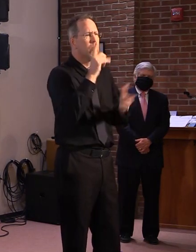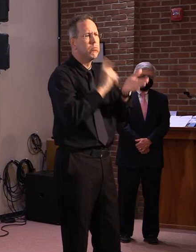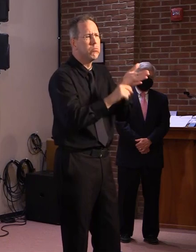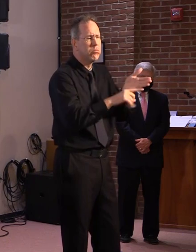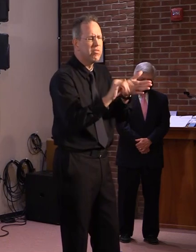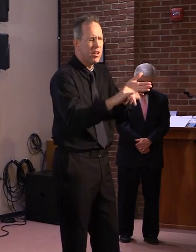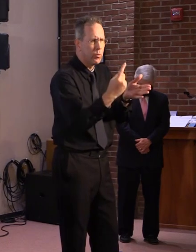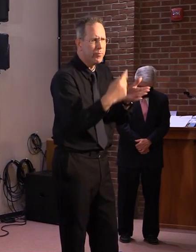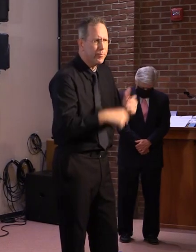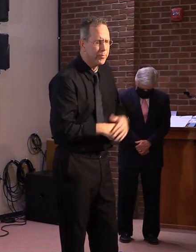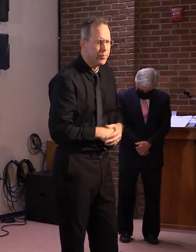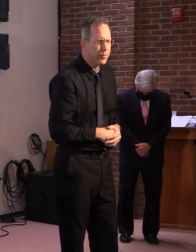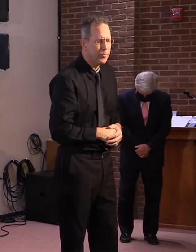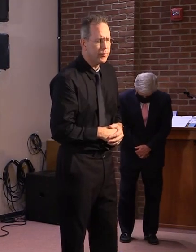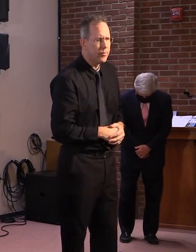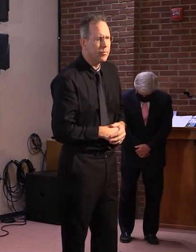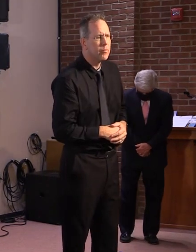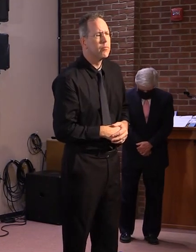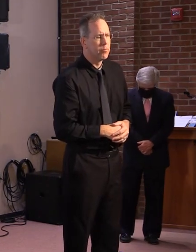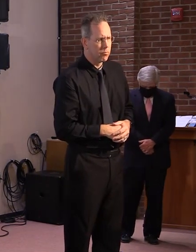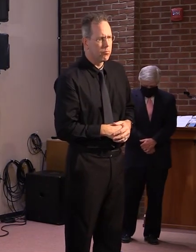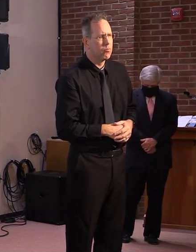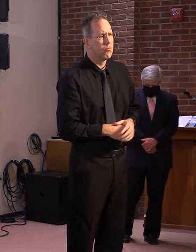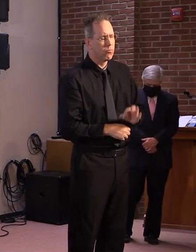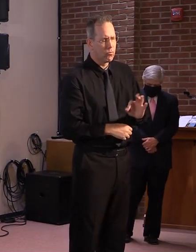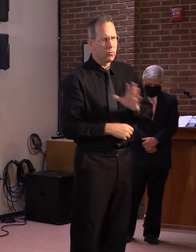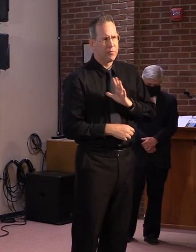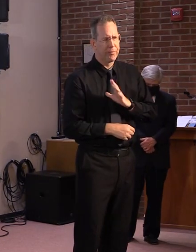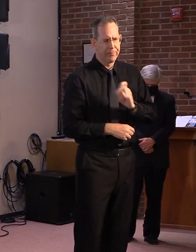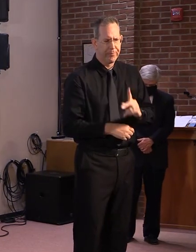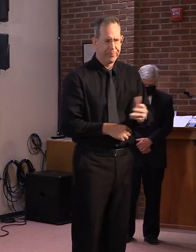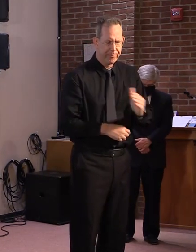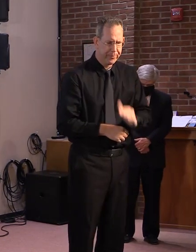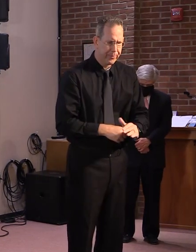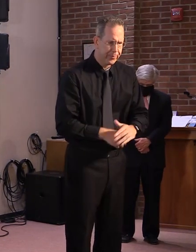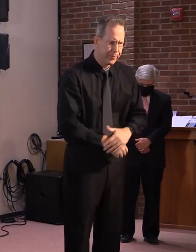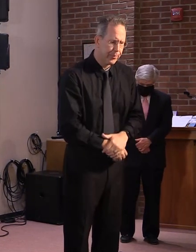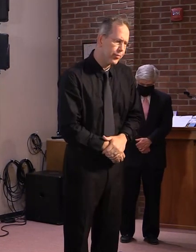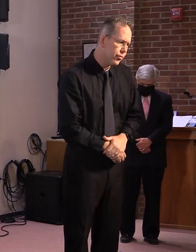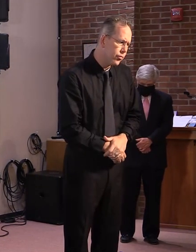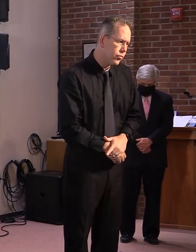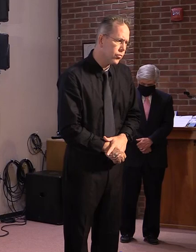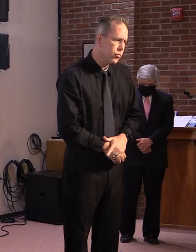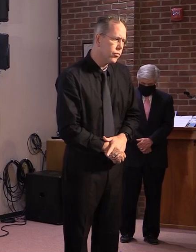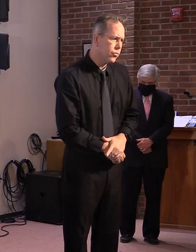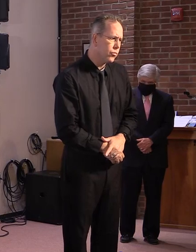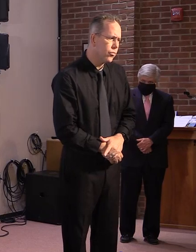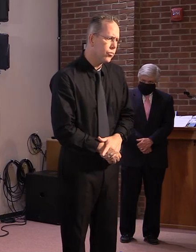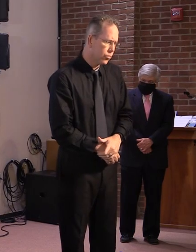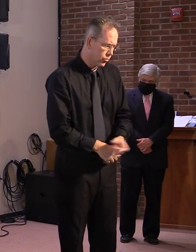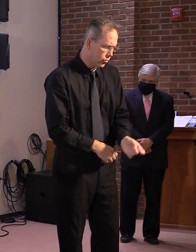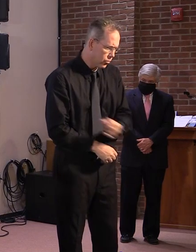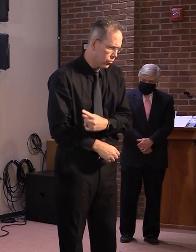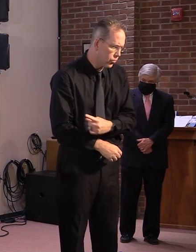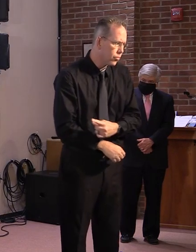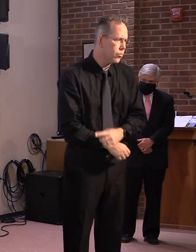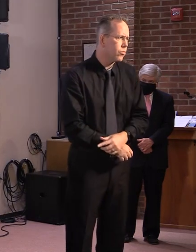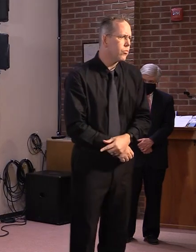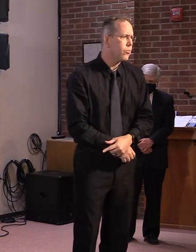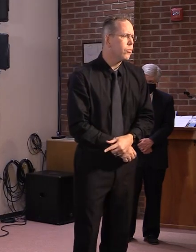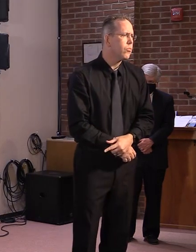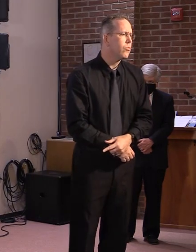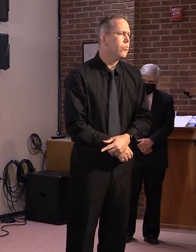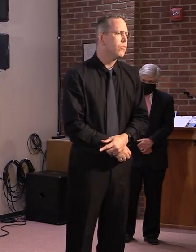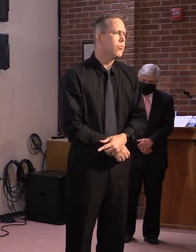Express. Yes, good morning. Can you explain what the extension of state of emergency means for the average